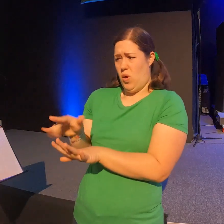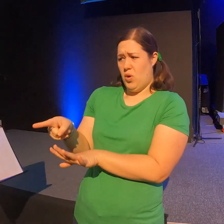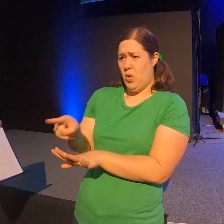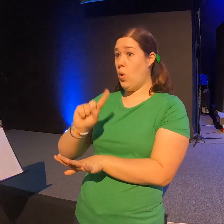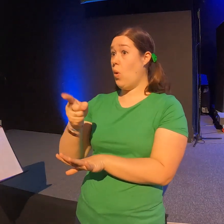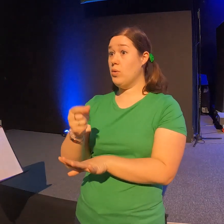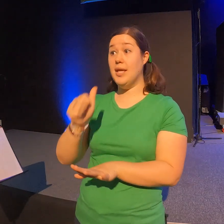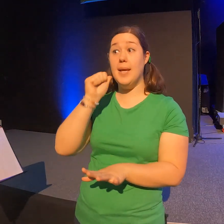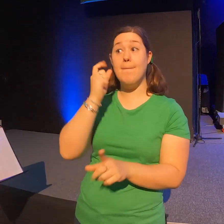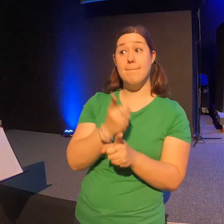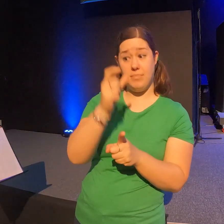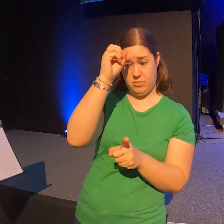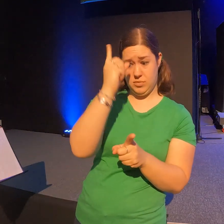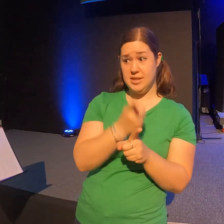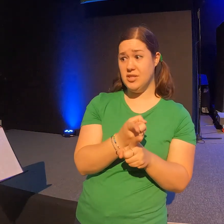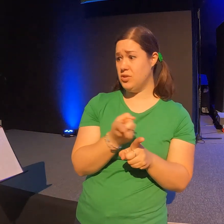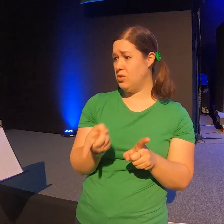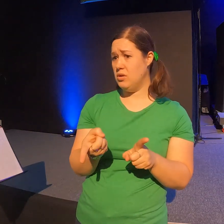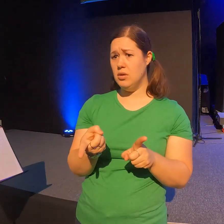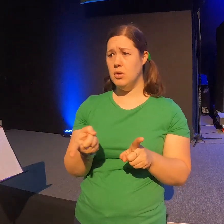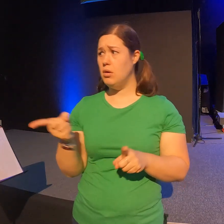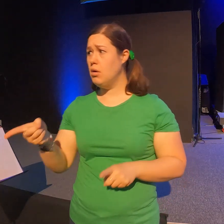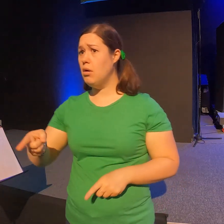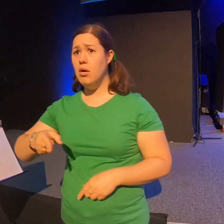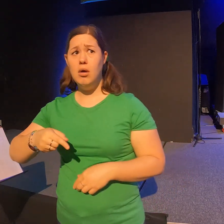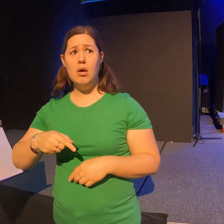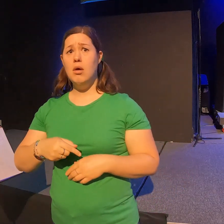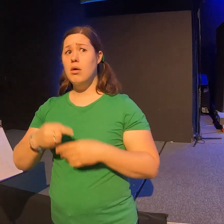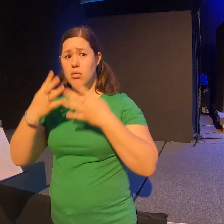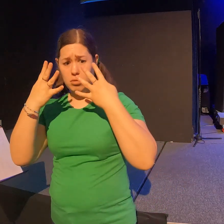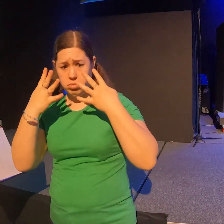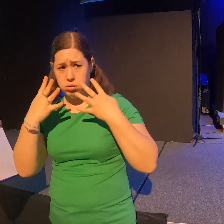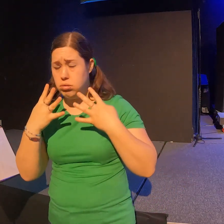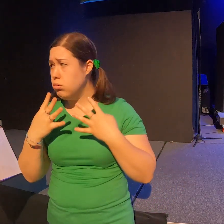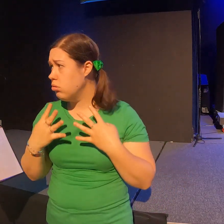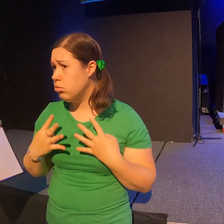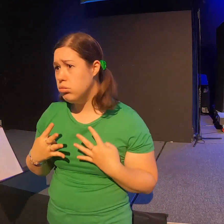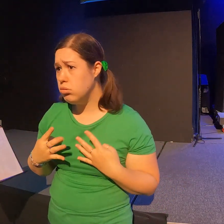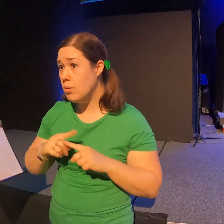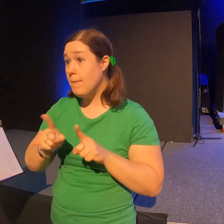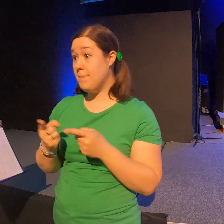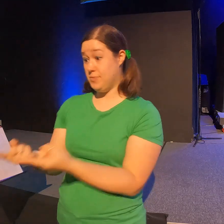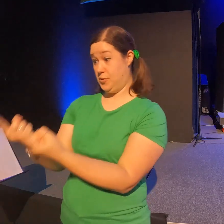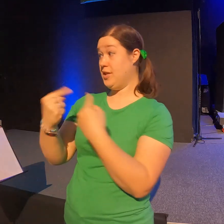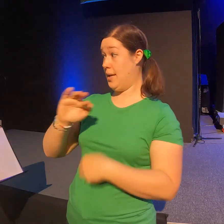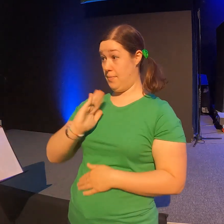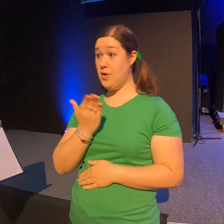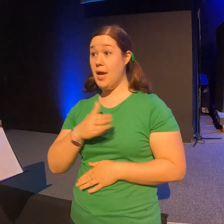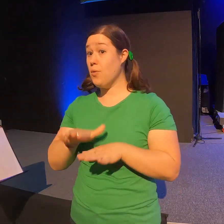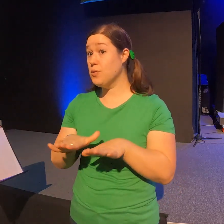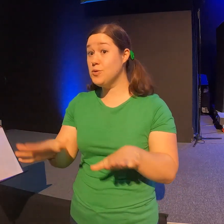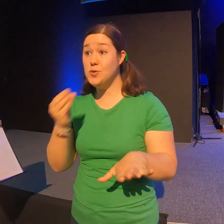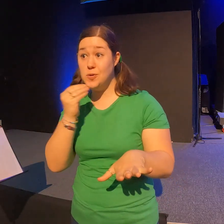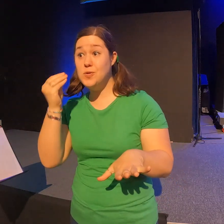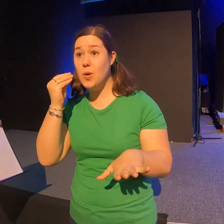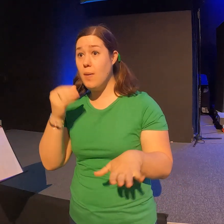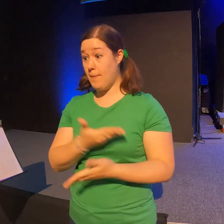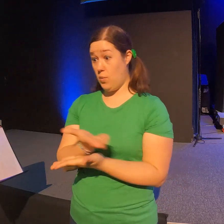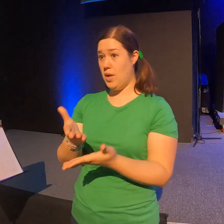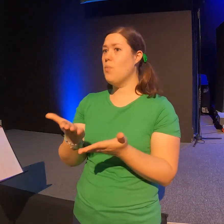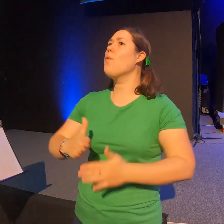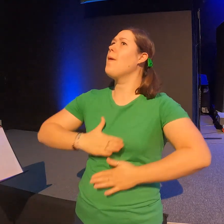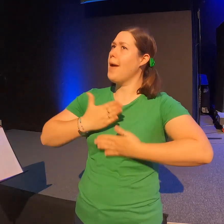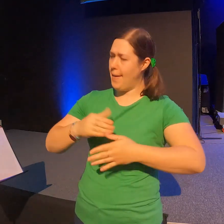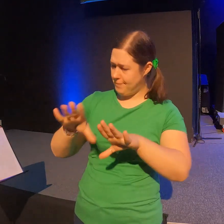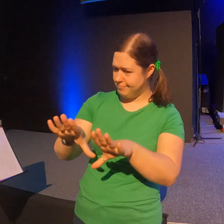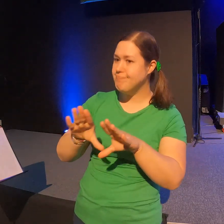that child had. But she came into our care, none too happy to be there, of course. But through her time that she was with us, she